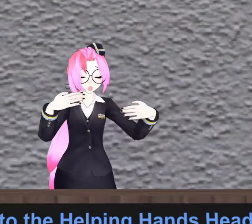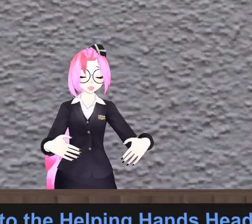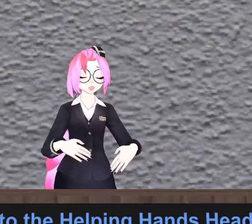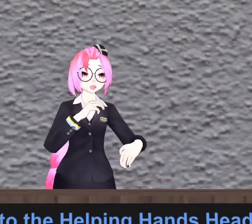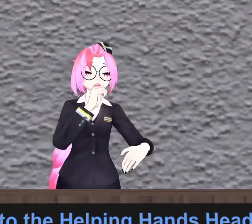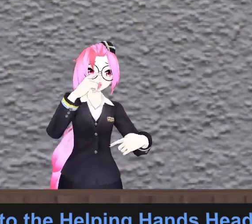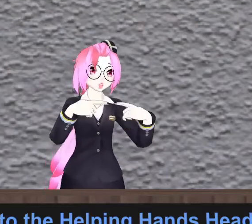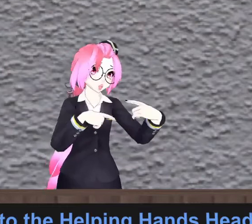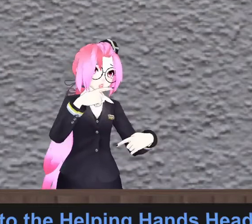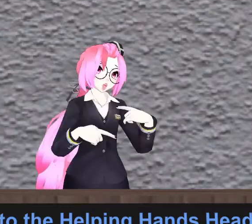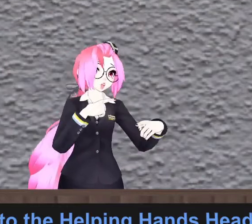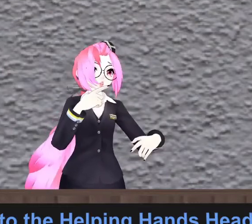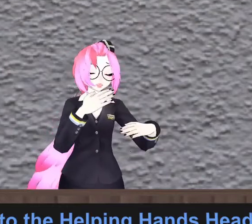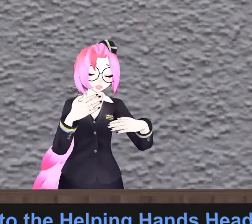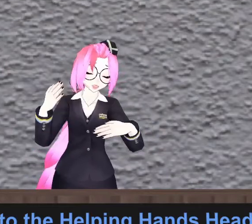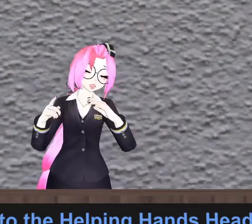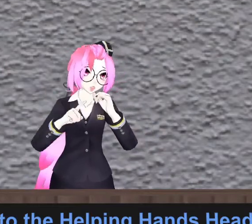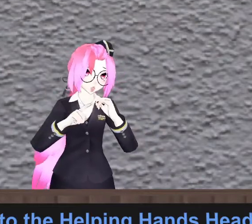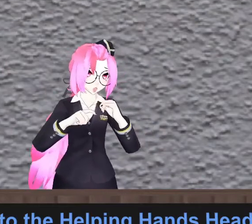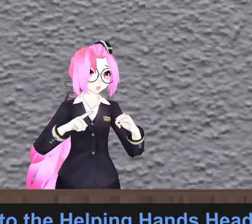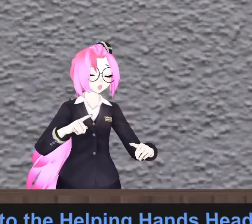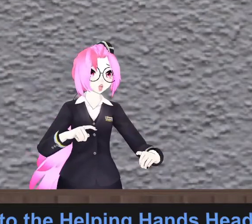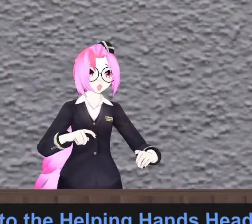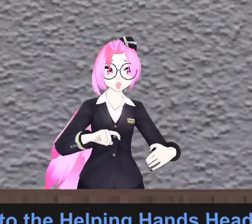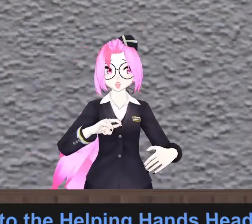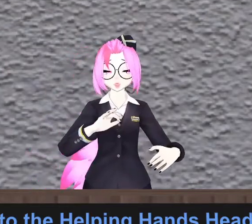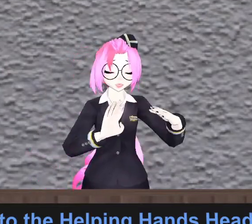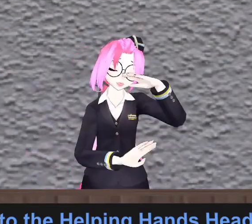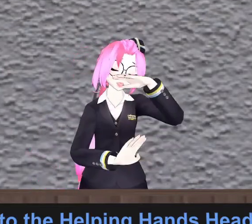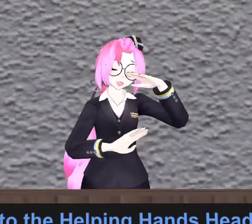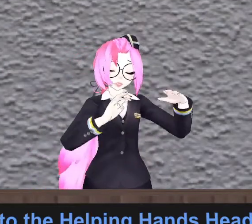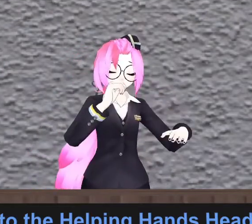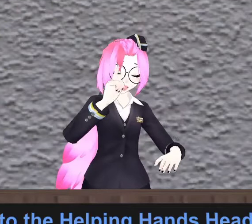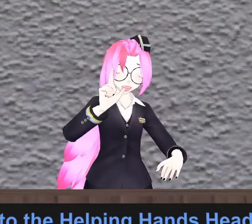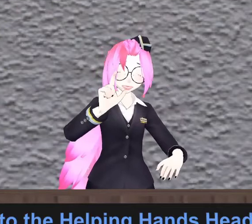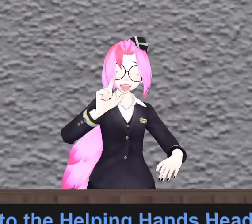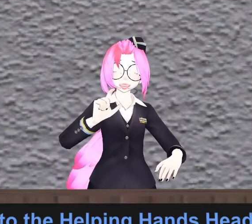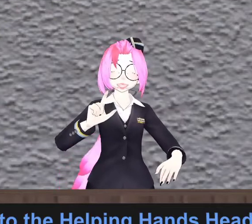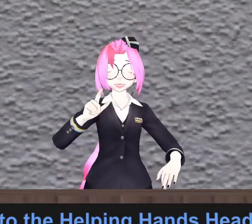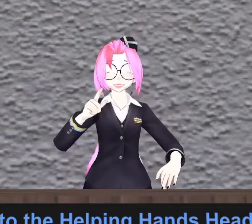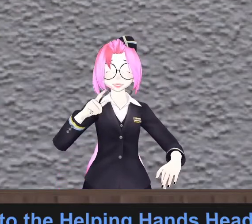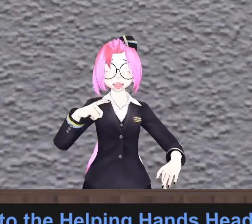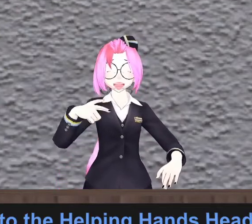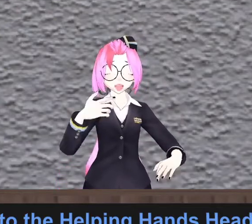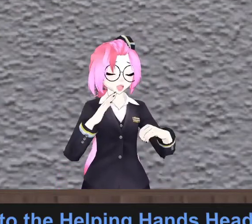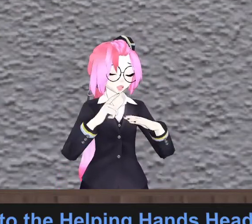using your body. You're not signing every single word. And that's the basics of classifiers. I could give some